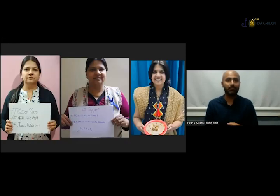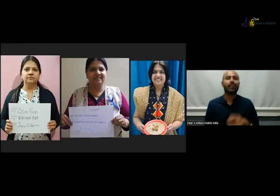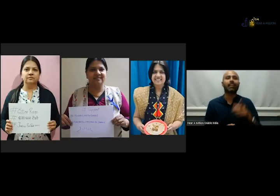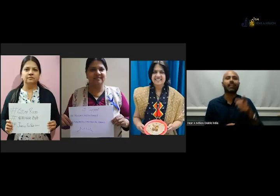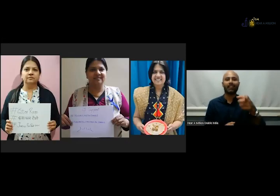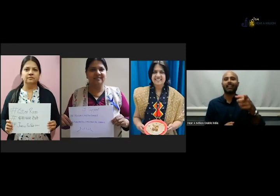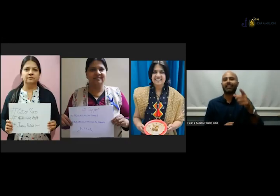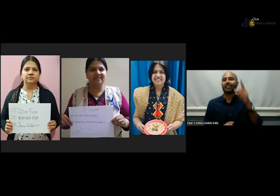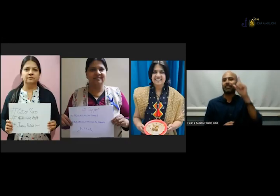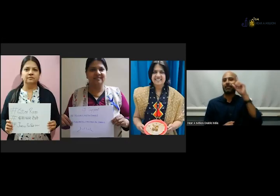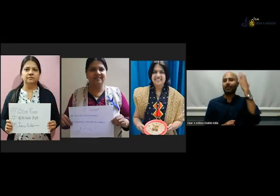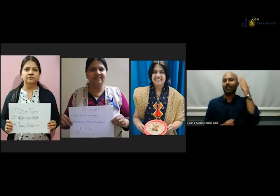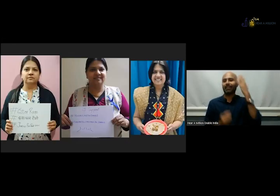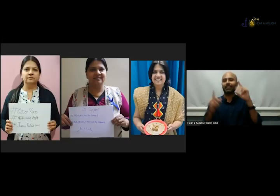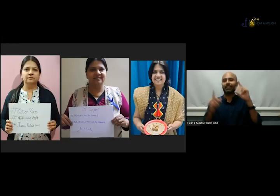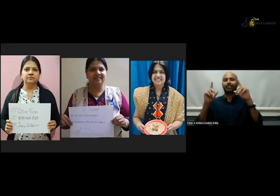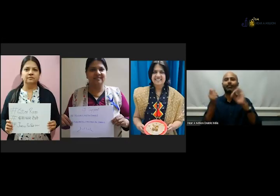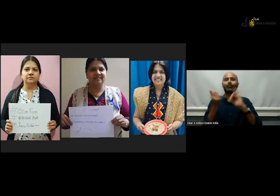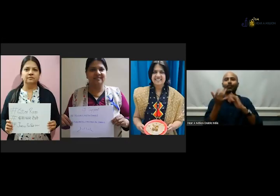things.